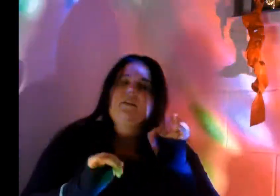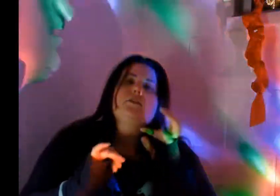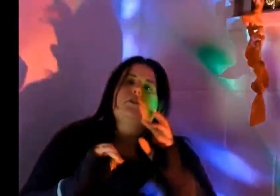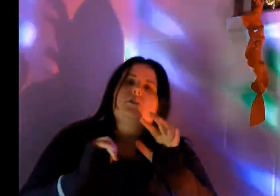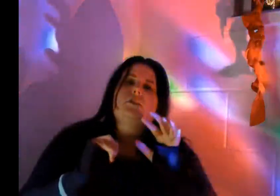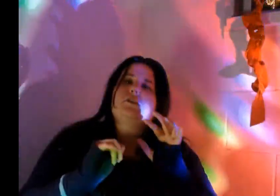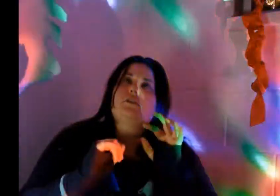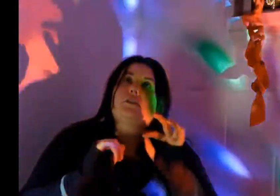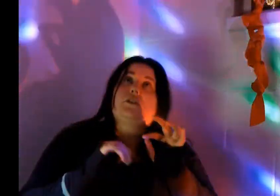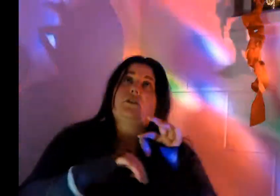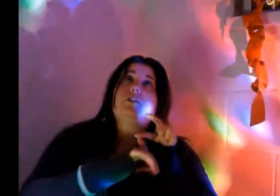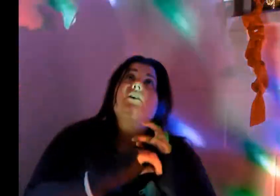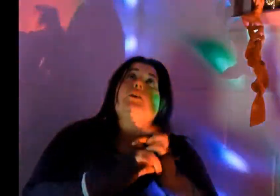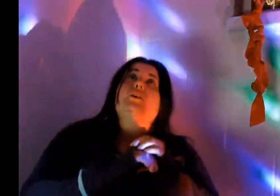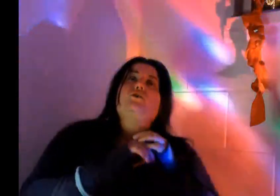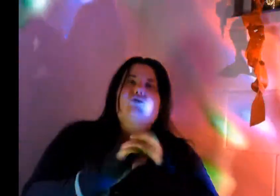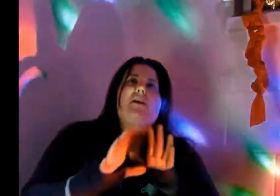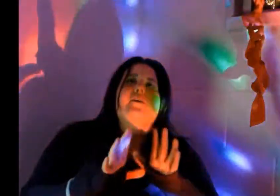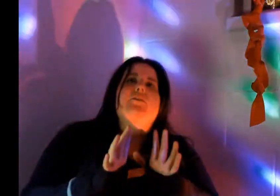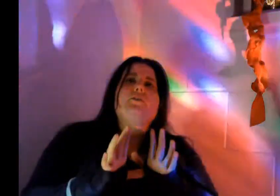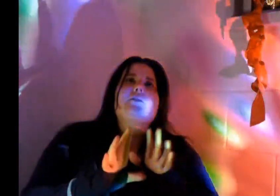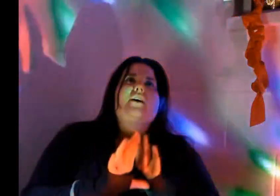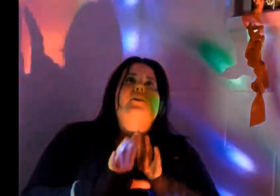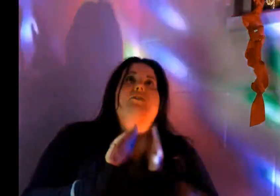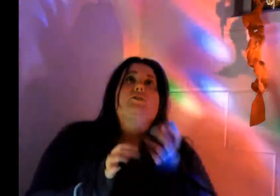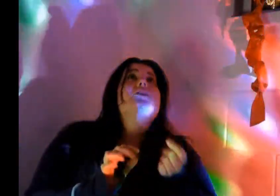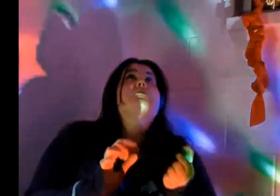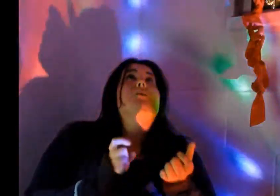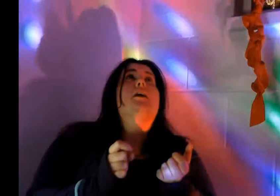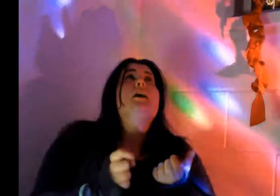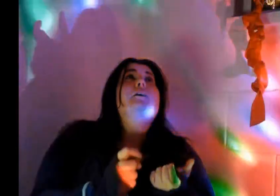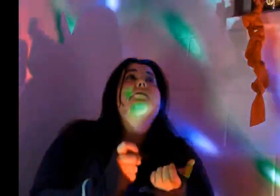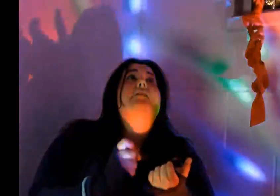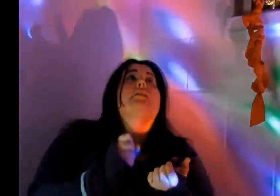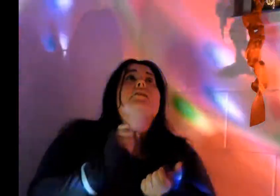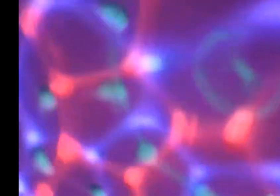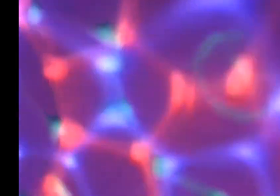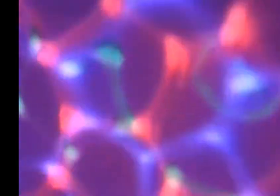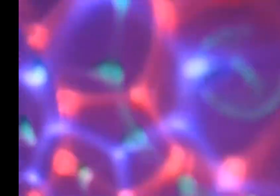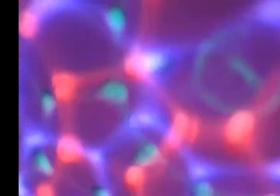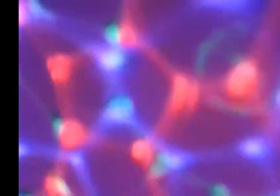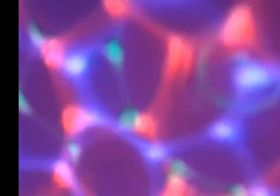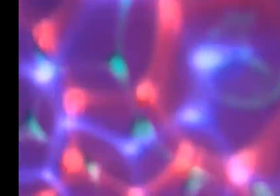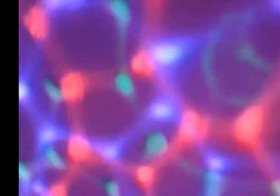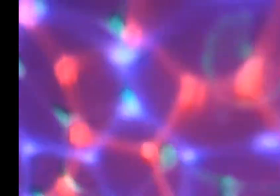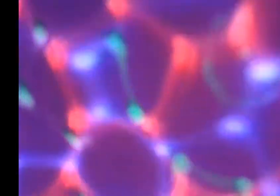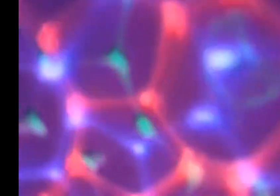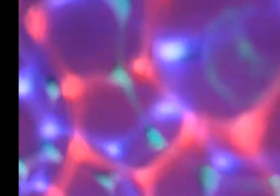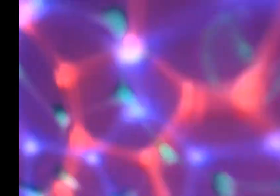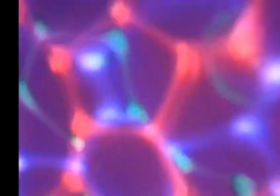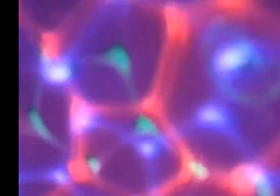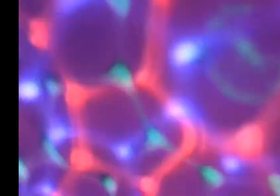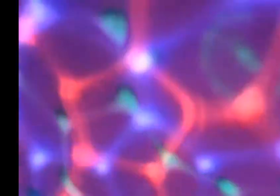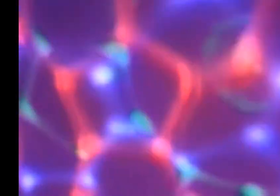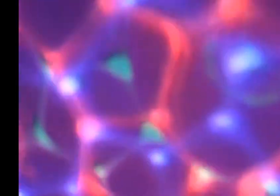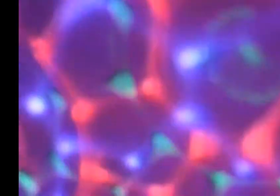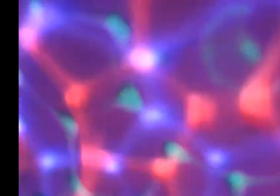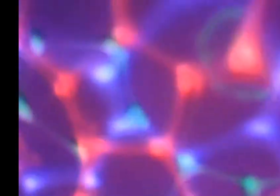to look like little triangles right now. It's strange because the shapes that appear with light